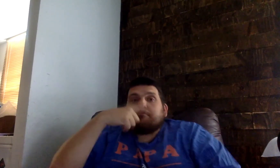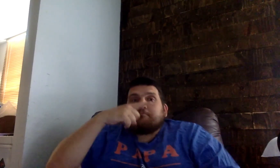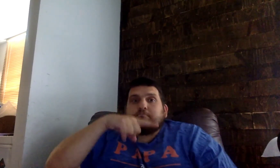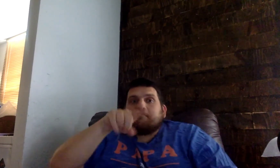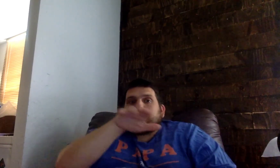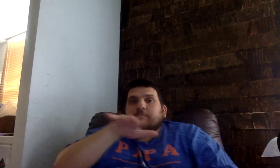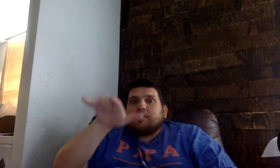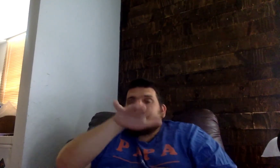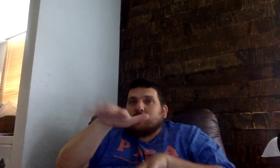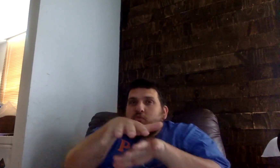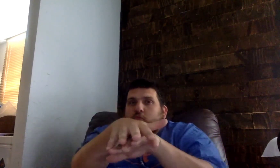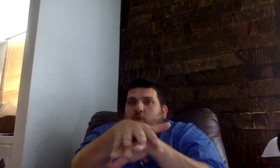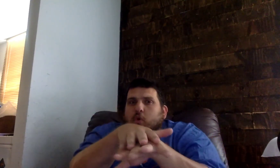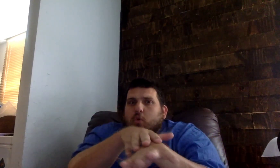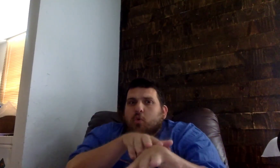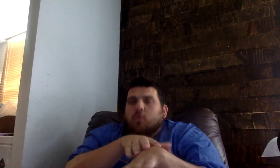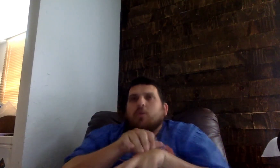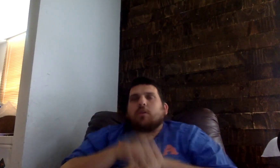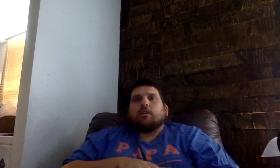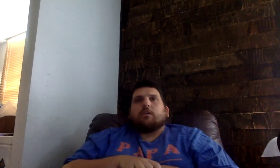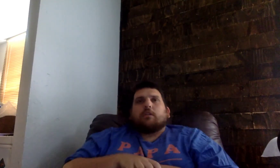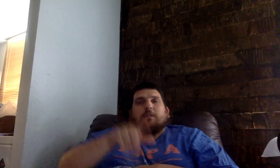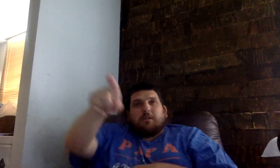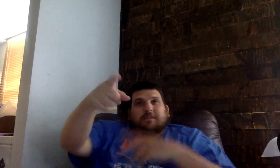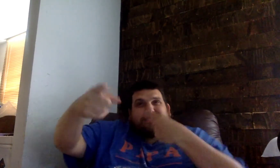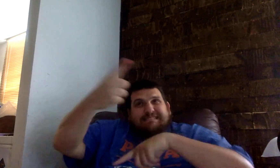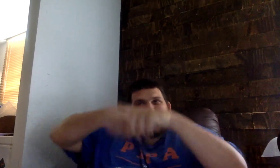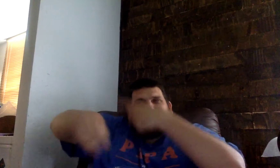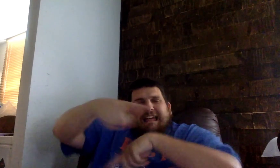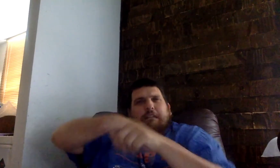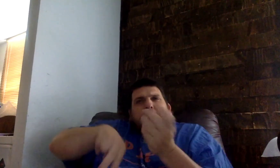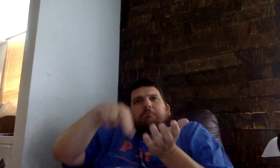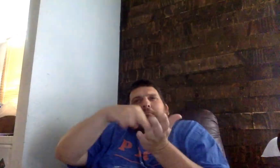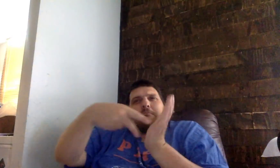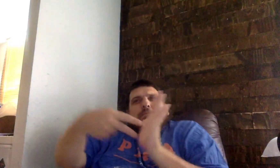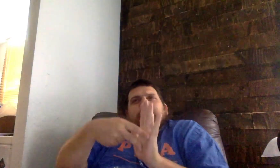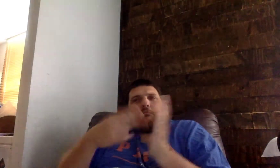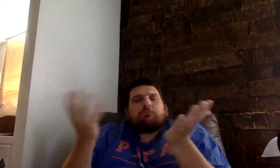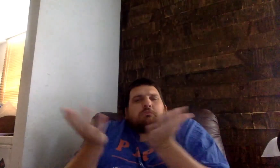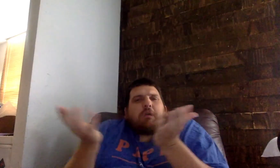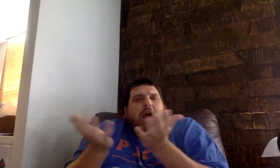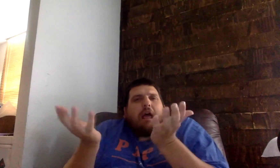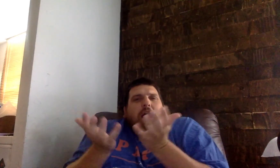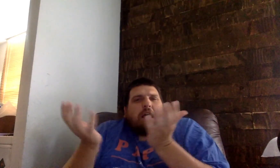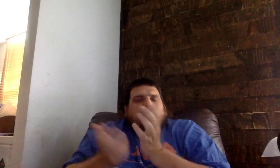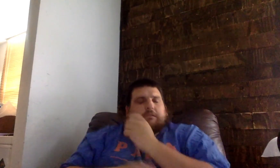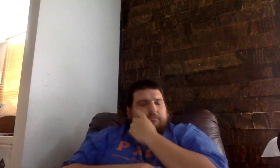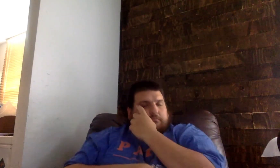sign. Would you mind finger spelling slow? You sign, what does that mean?